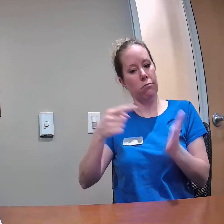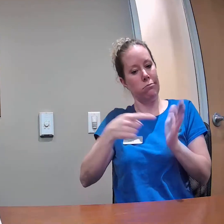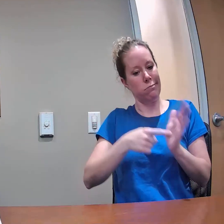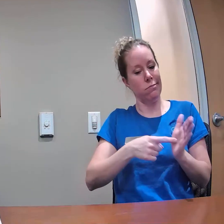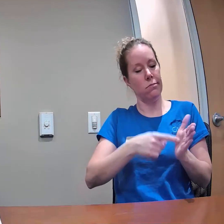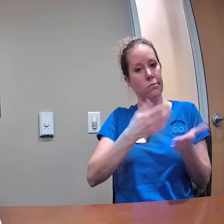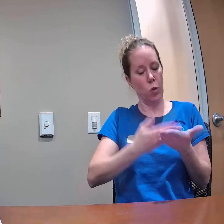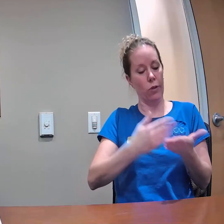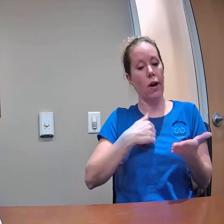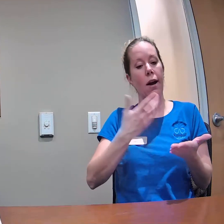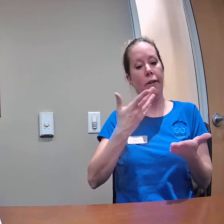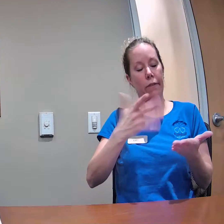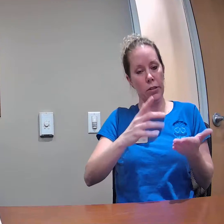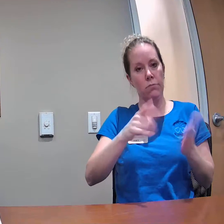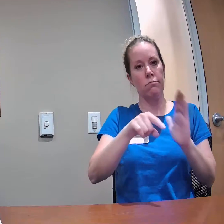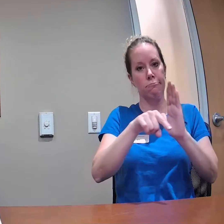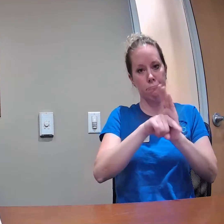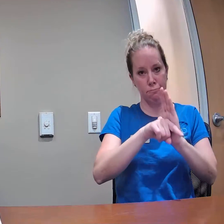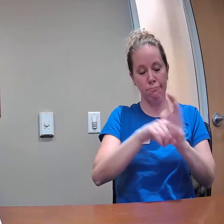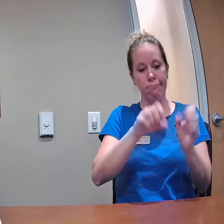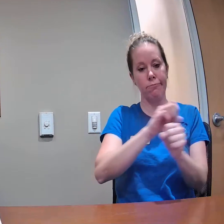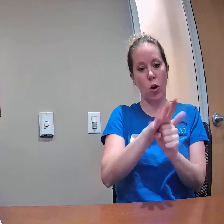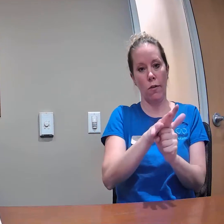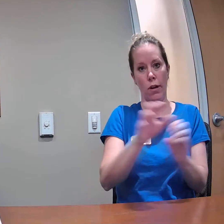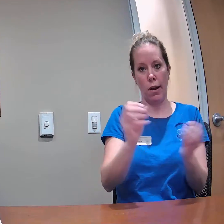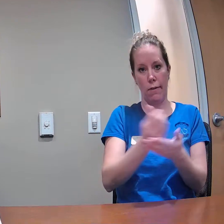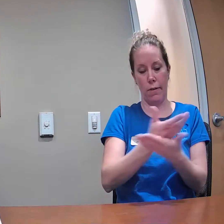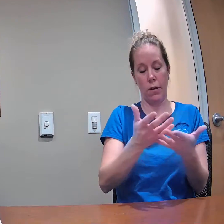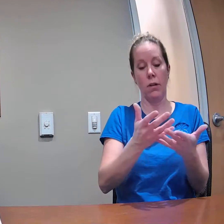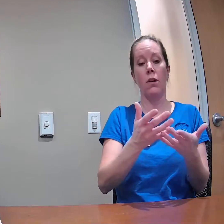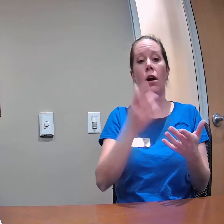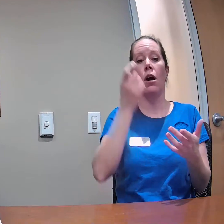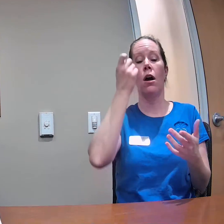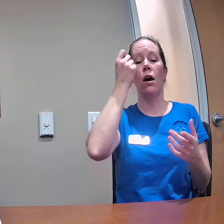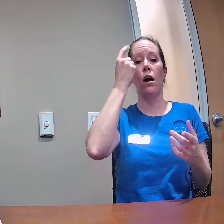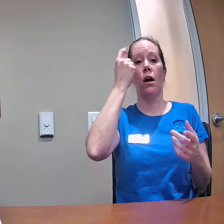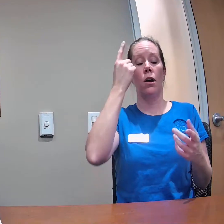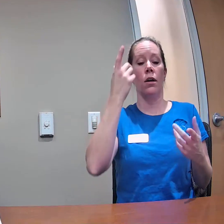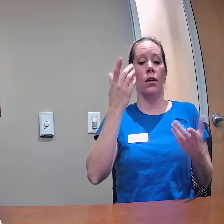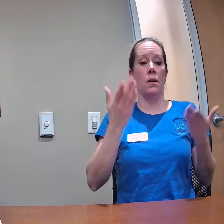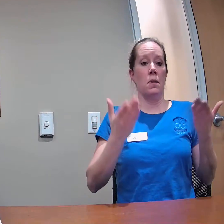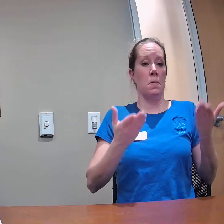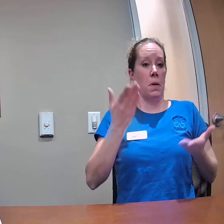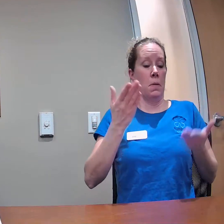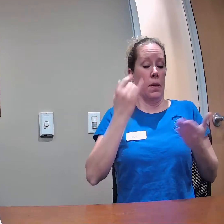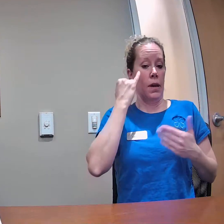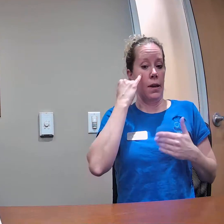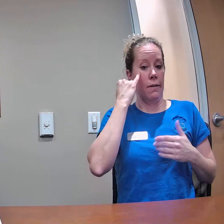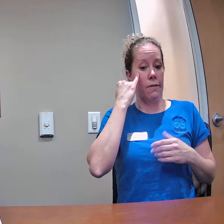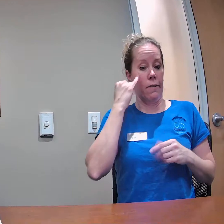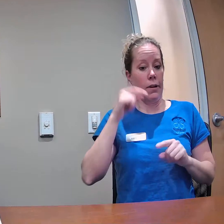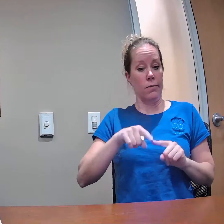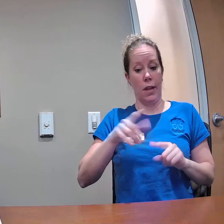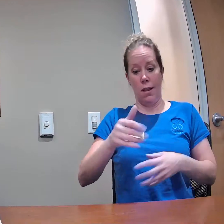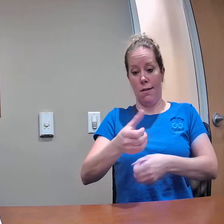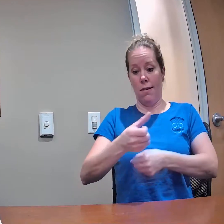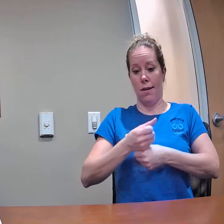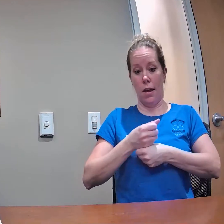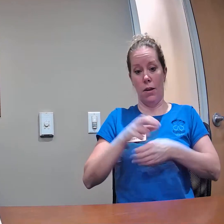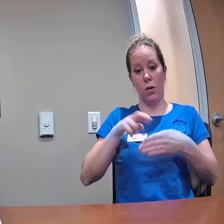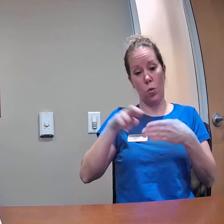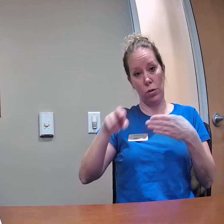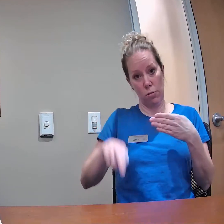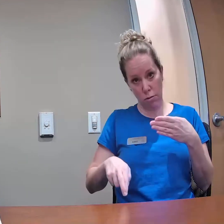frame. However, palliative visitors may not be allowed to visit the resident if the palliative visitor has not received a